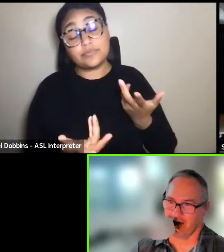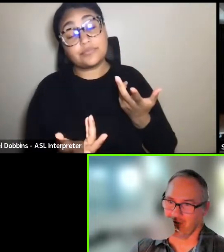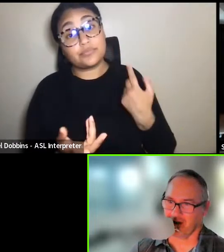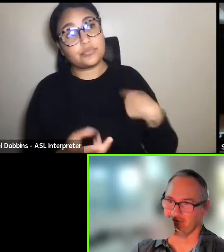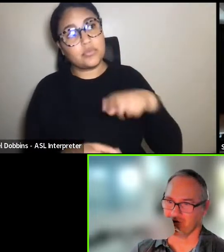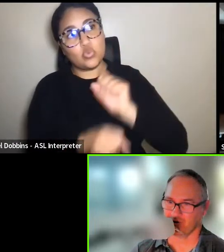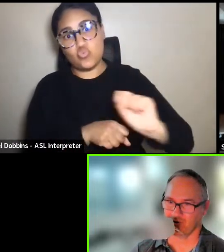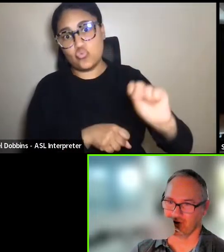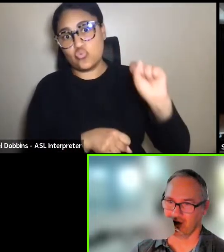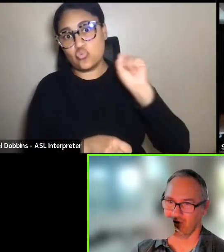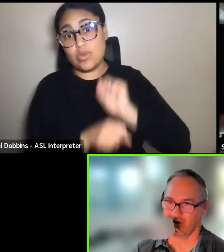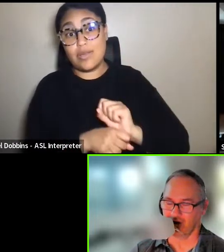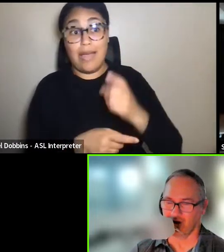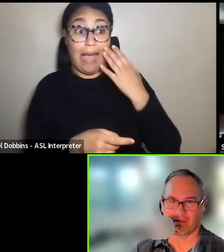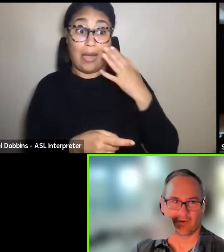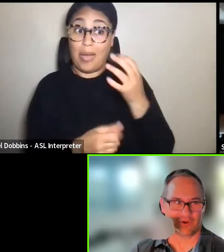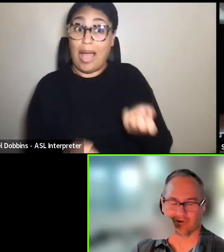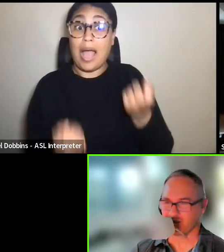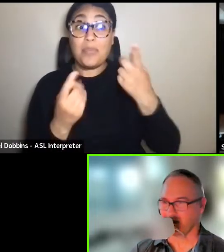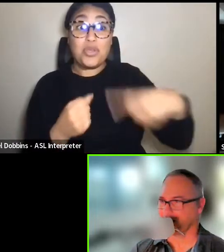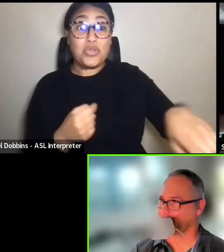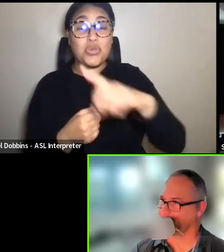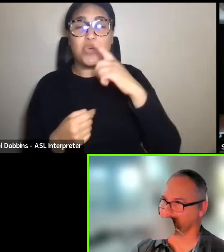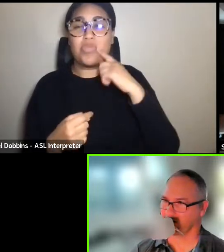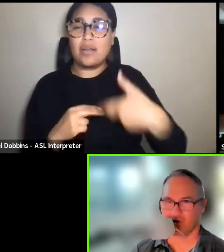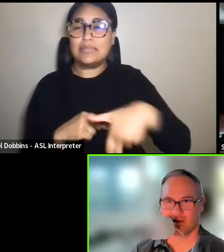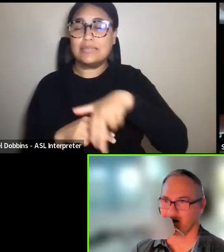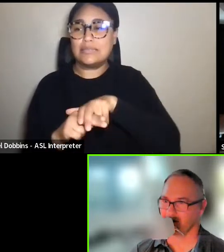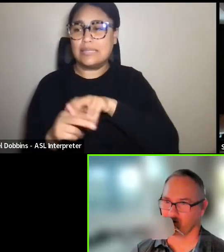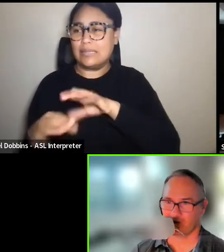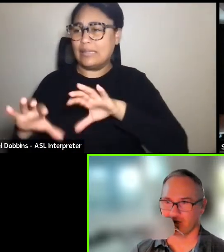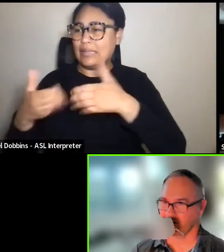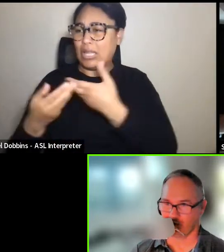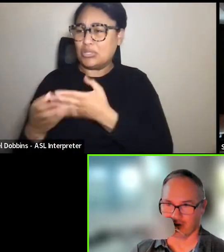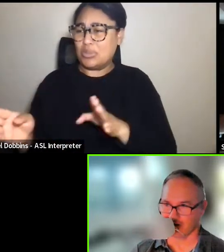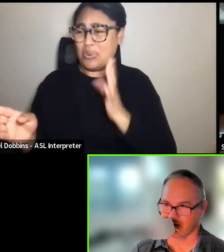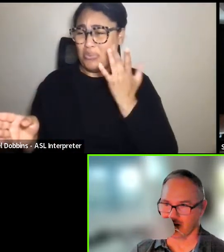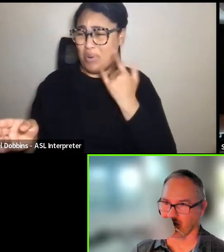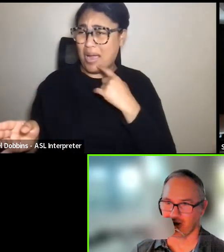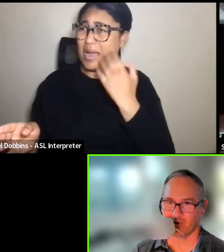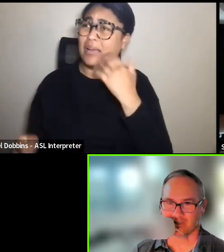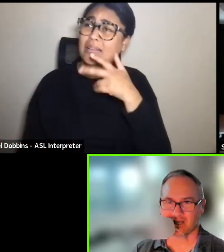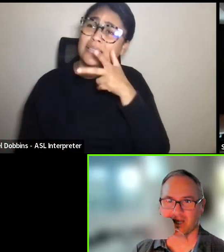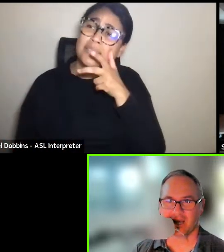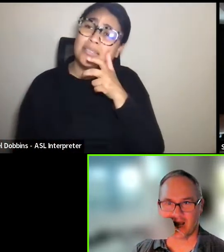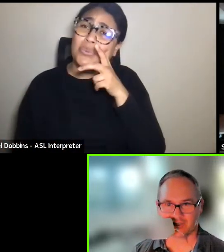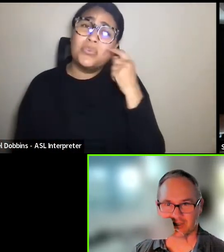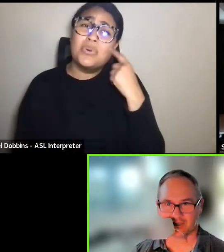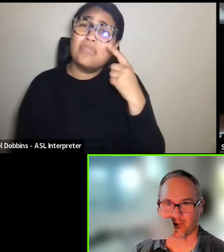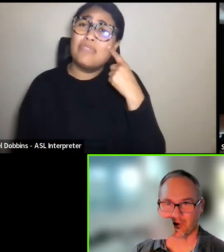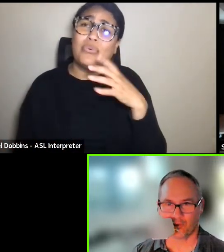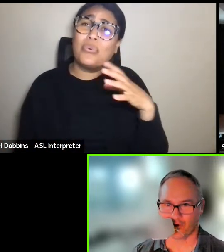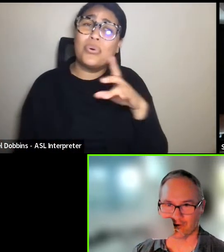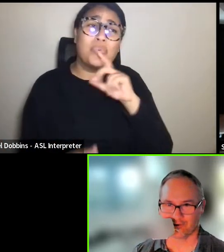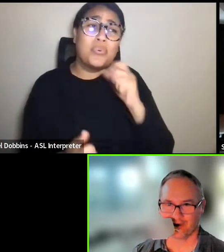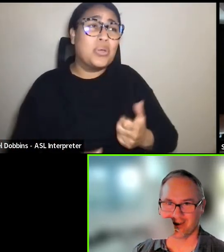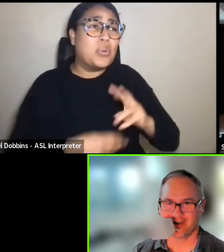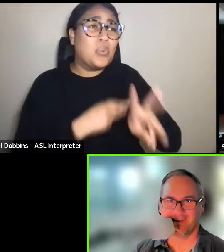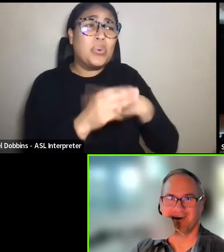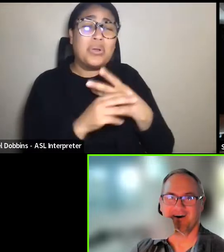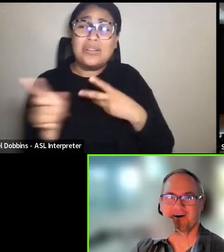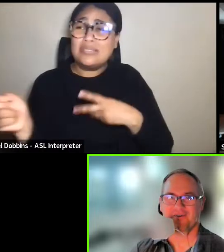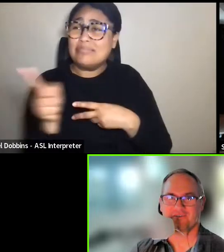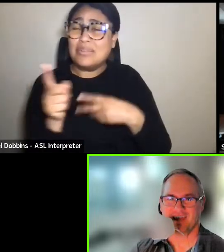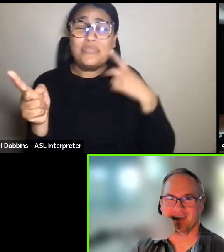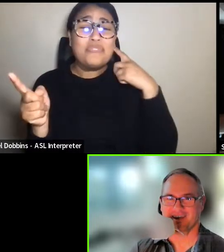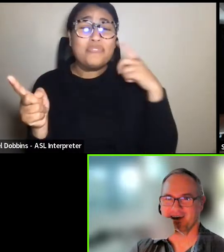I don't know how many of you thought when you're sitting in a class, like, why the hell do I need to know this? What's the connection to the real world, right?